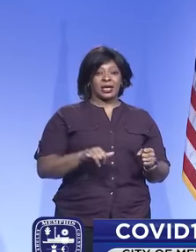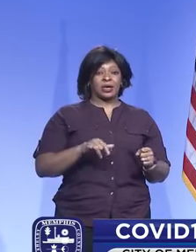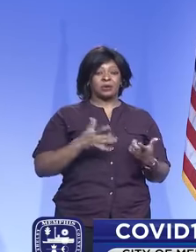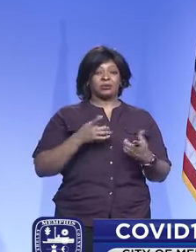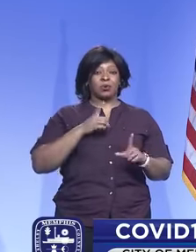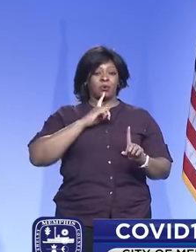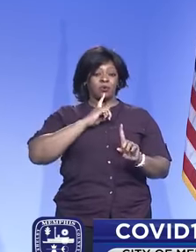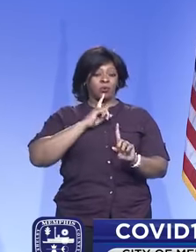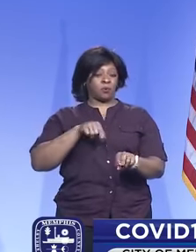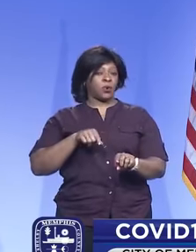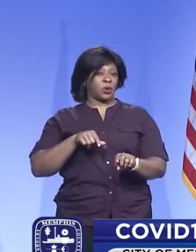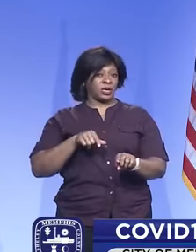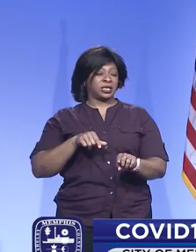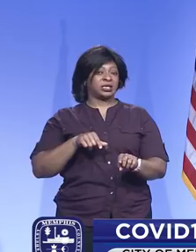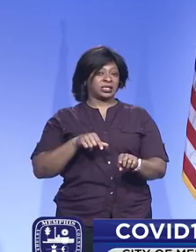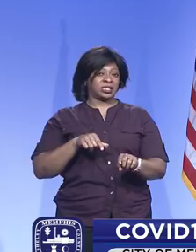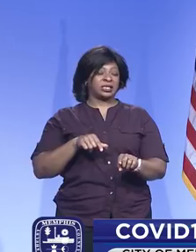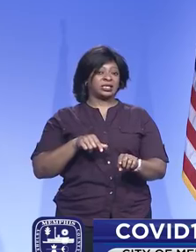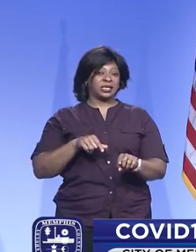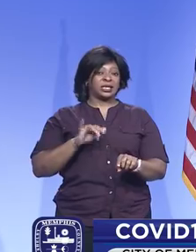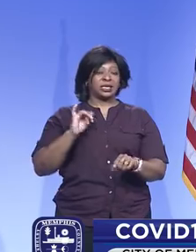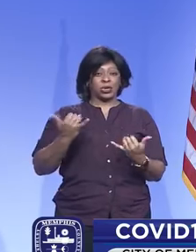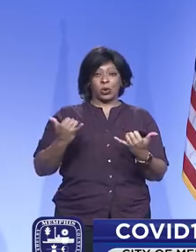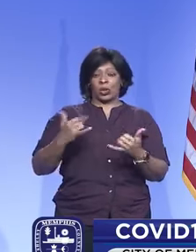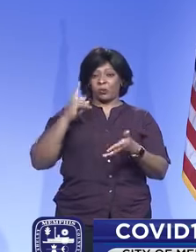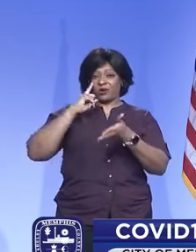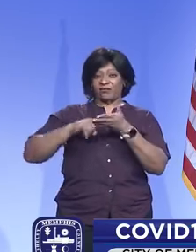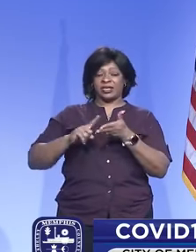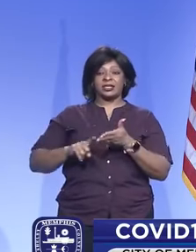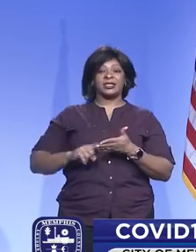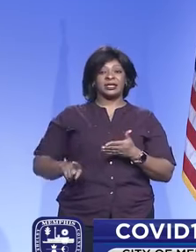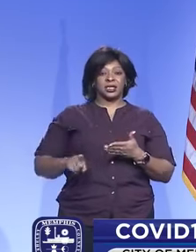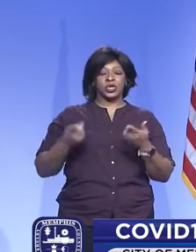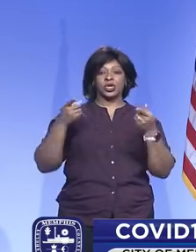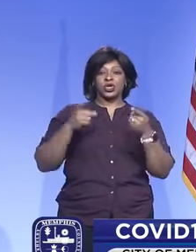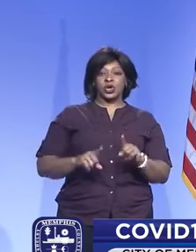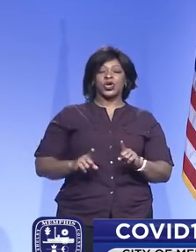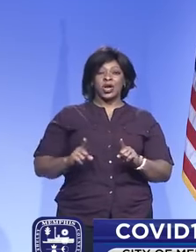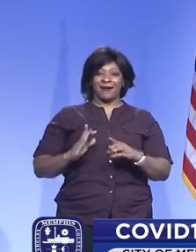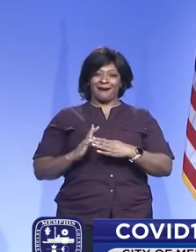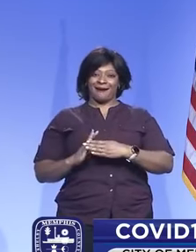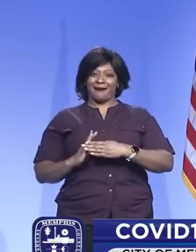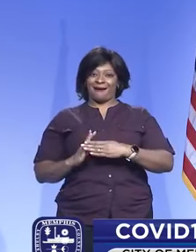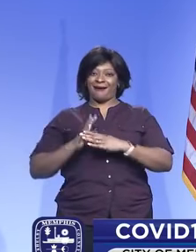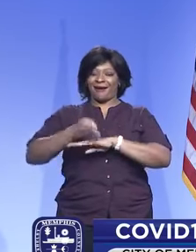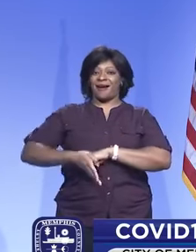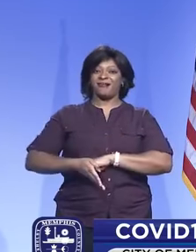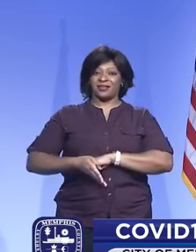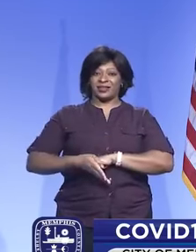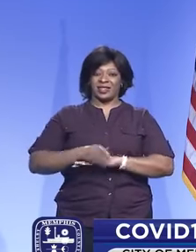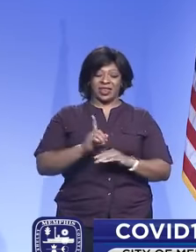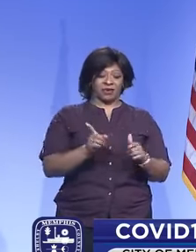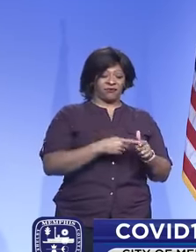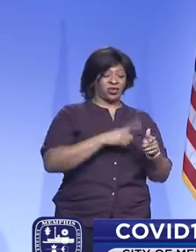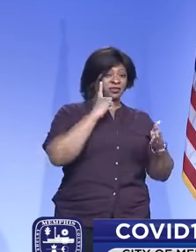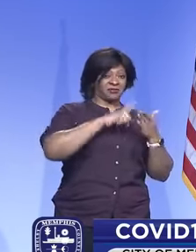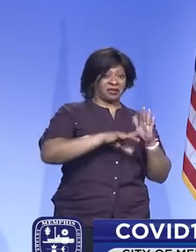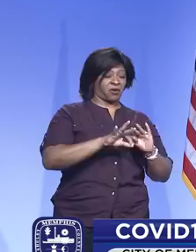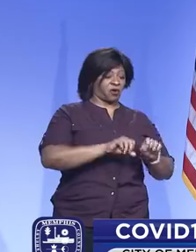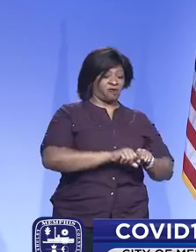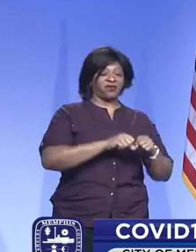and alleged that we are currently investigating occurred after that initial